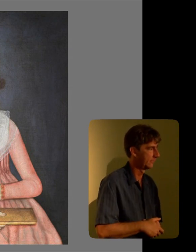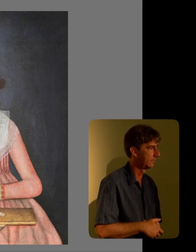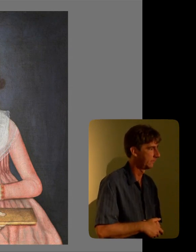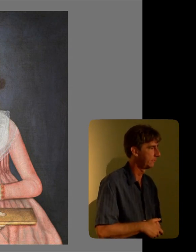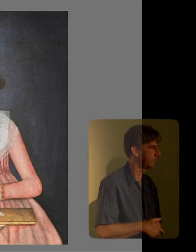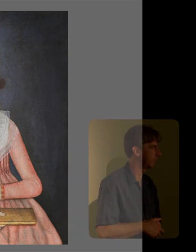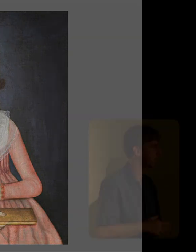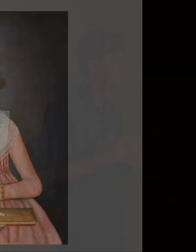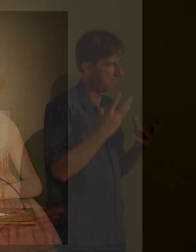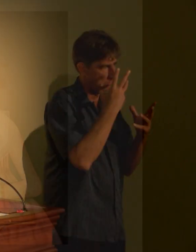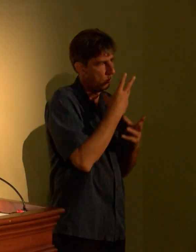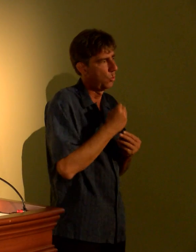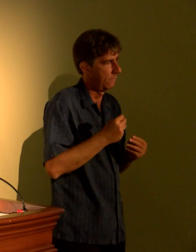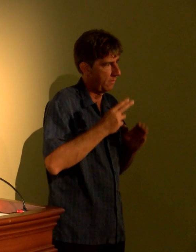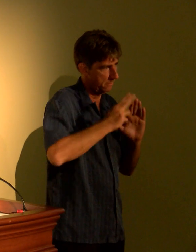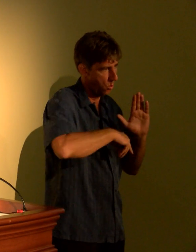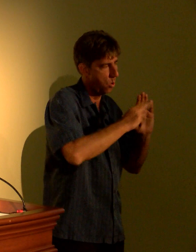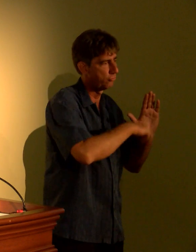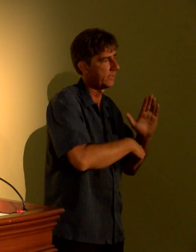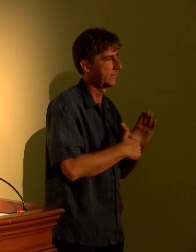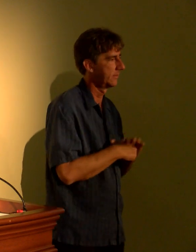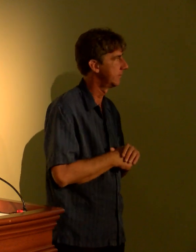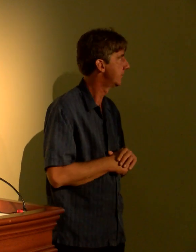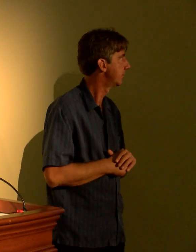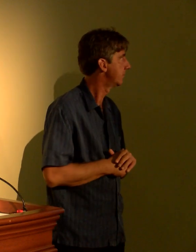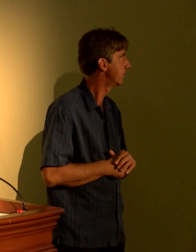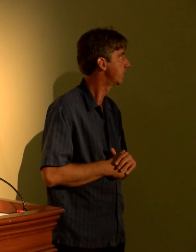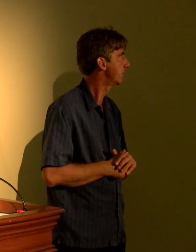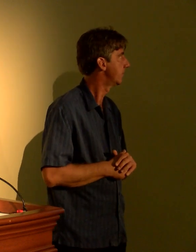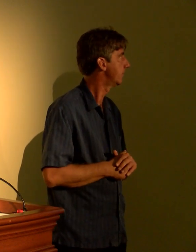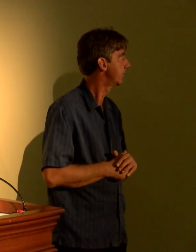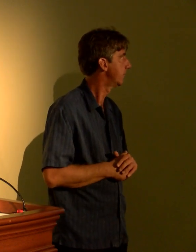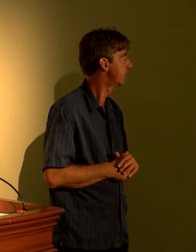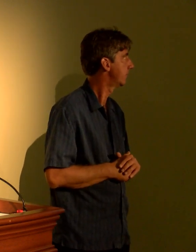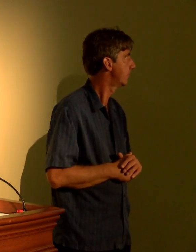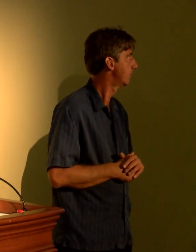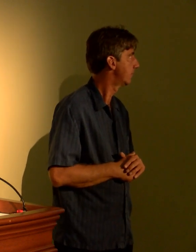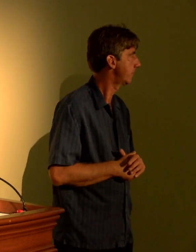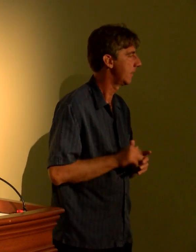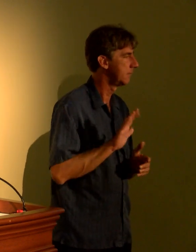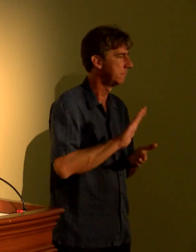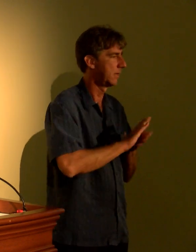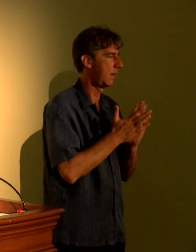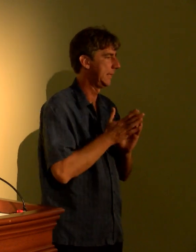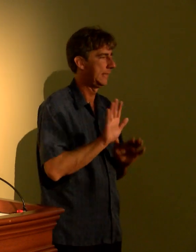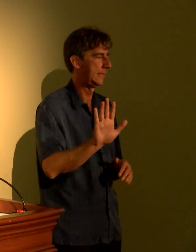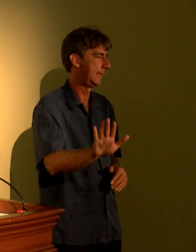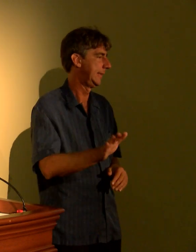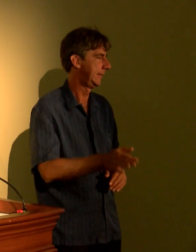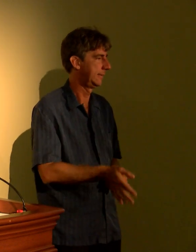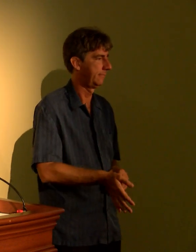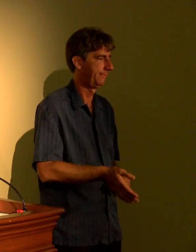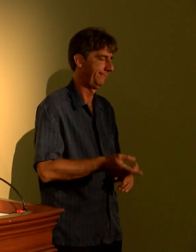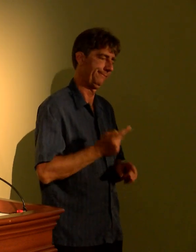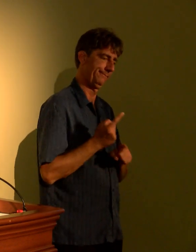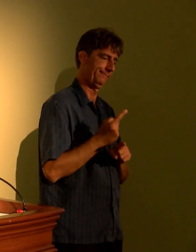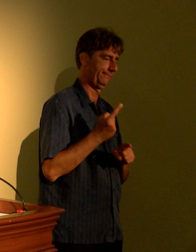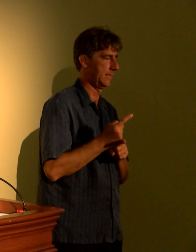portraits done in what is now probably becoming a signature style that people of that